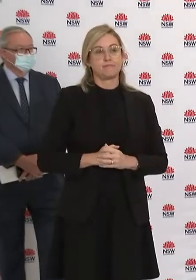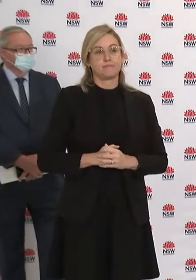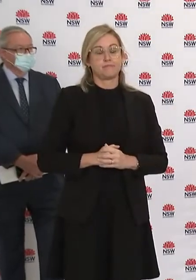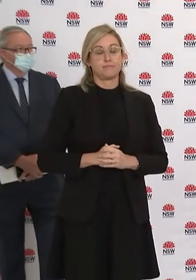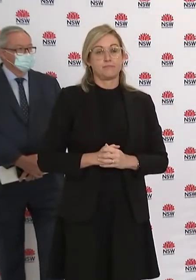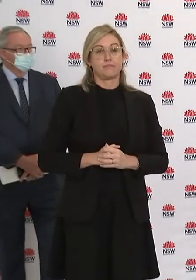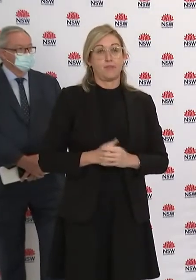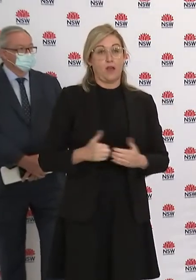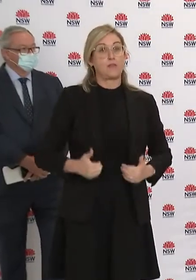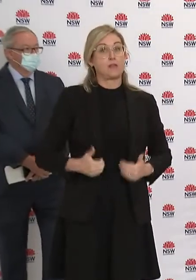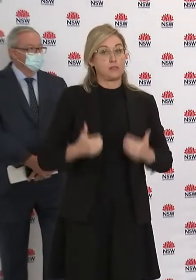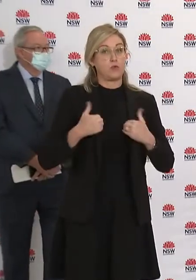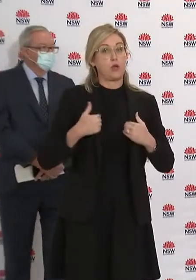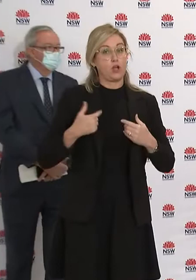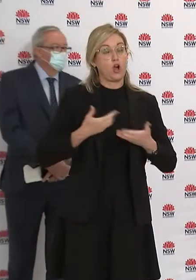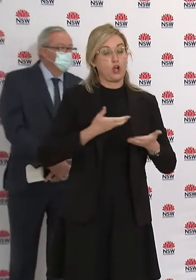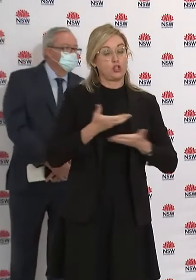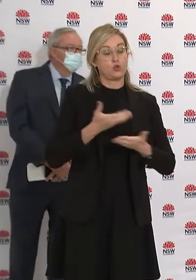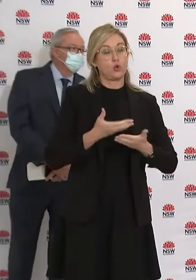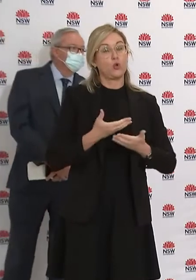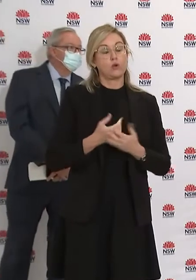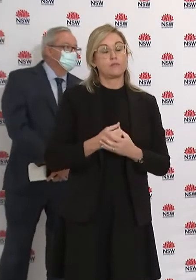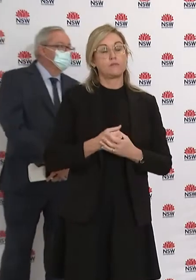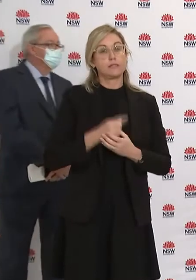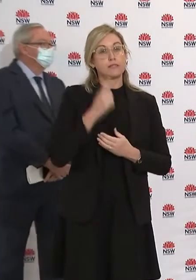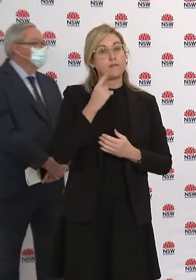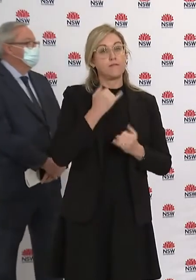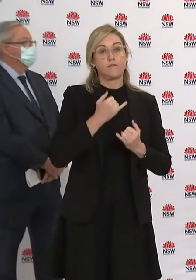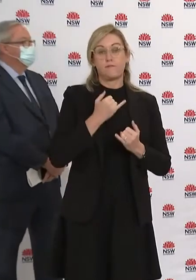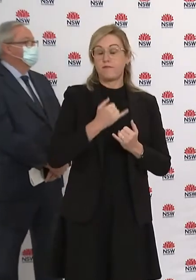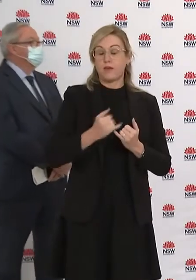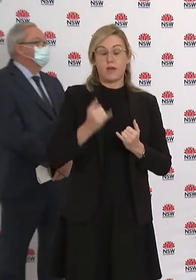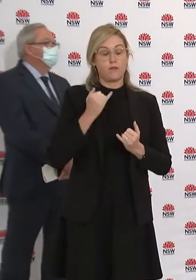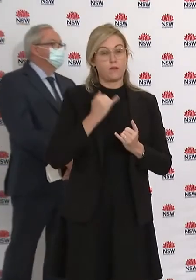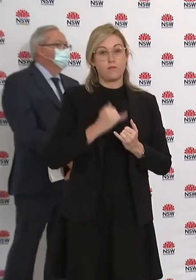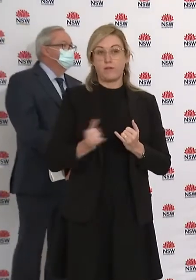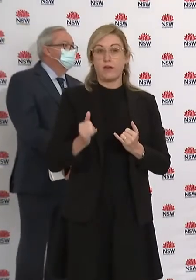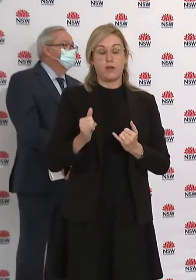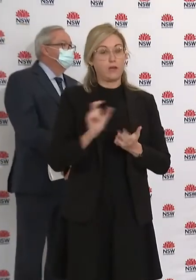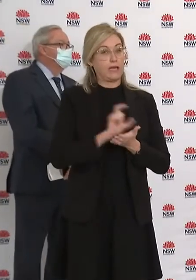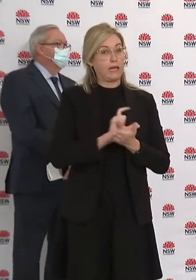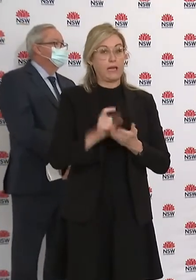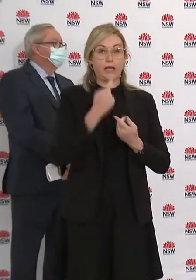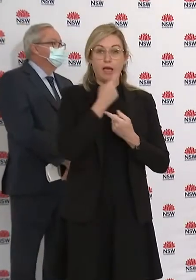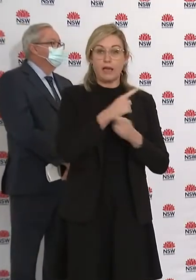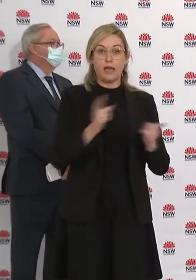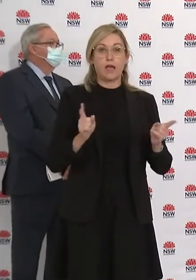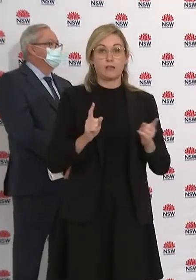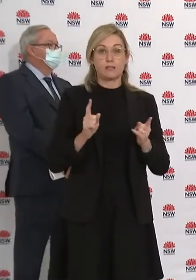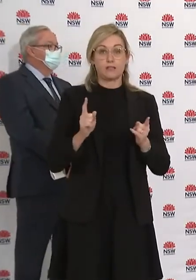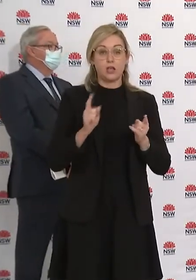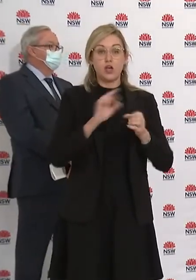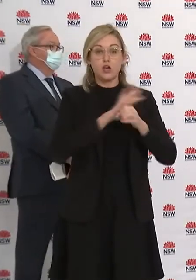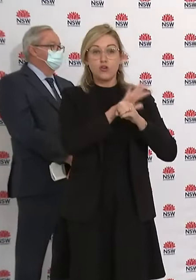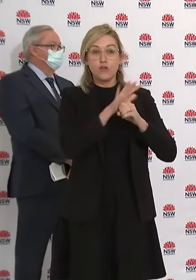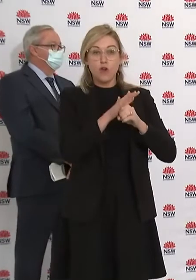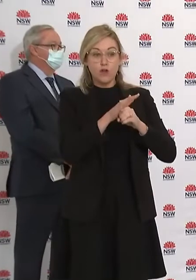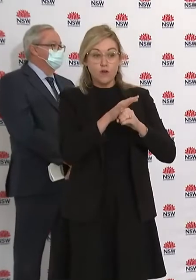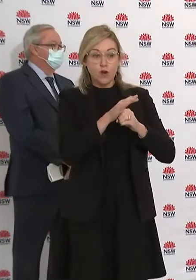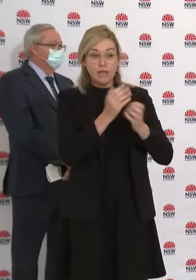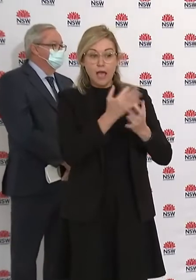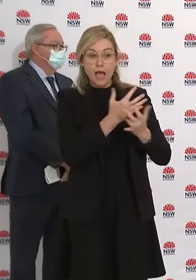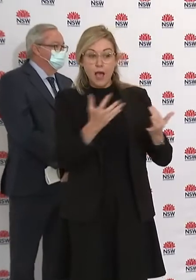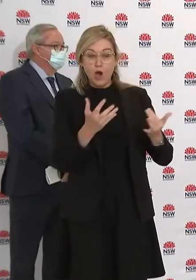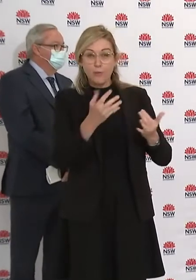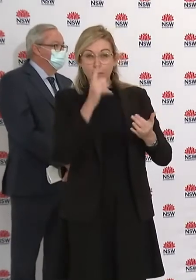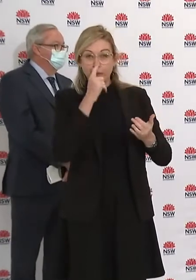clear that I've been very concerned that the case numbers have not seen a decline despite intensive lockdown